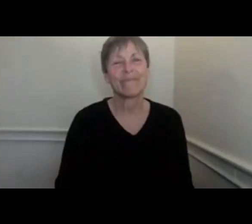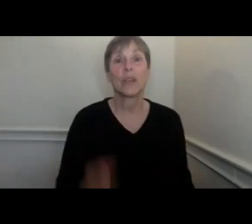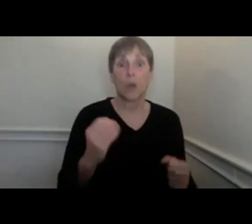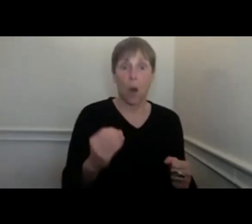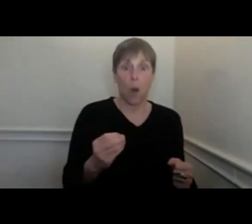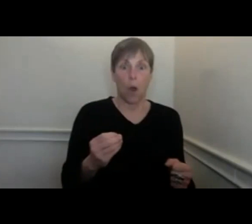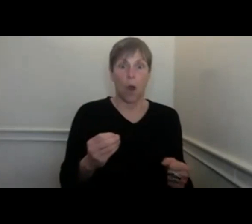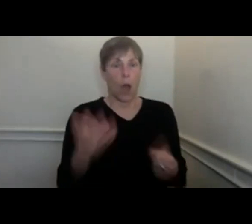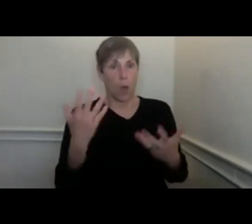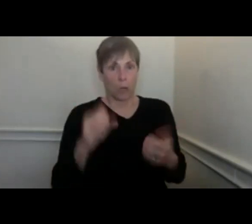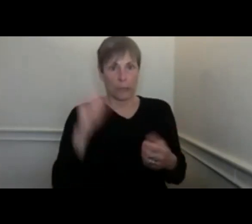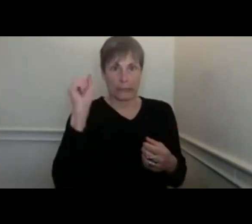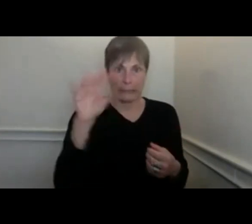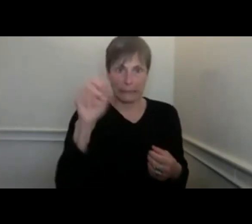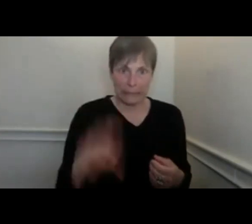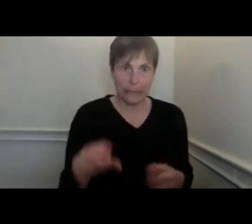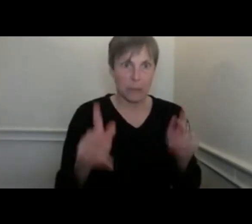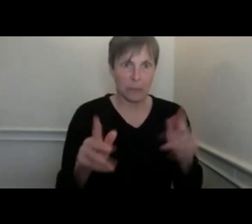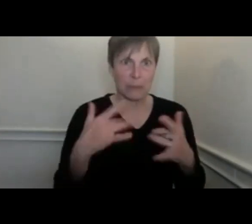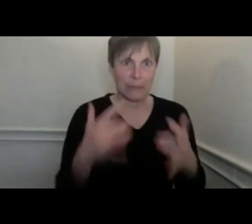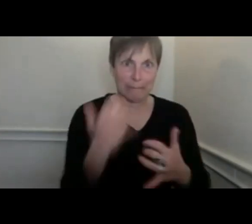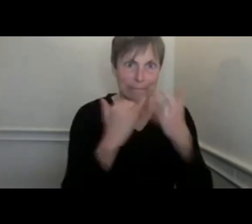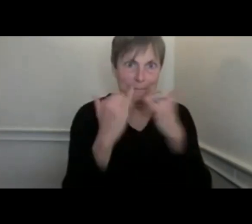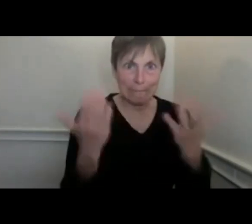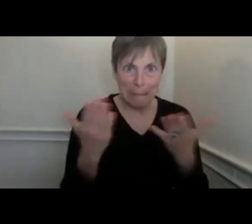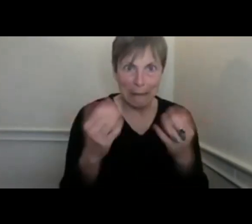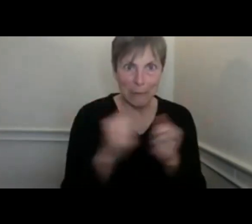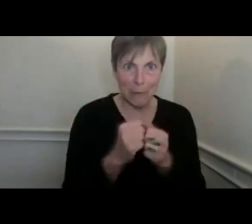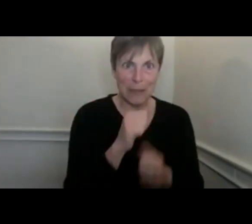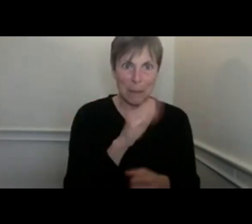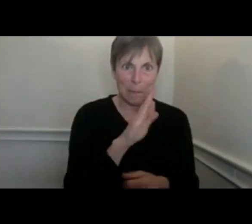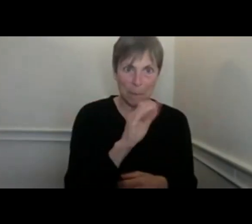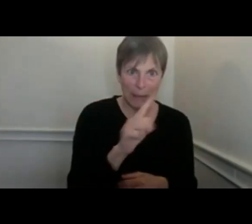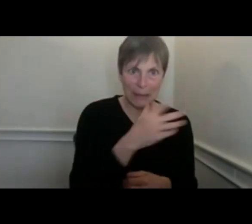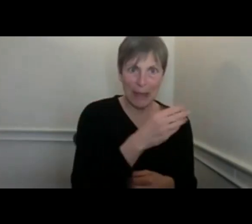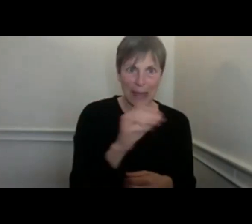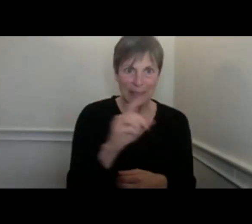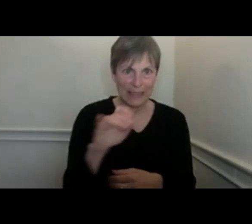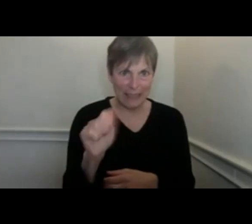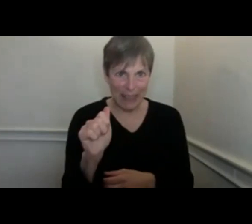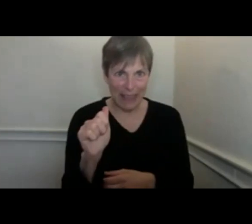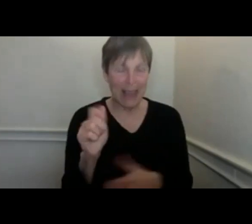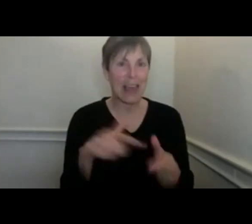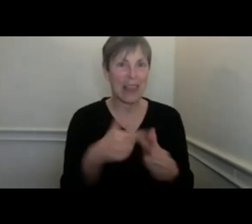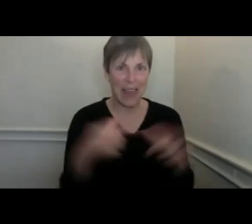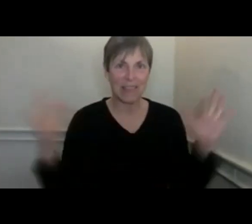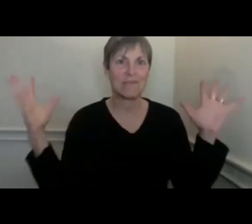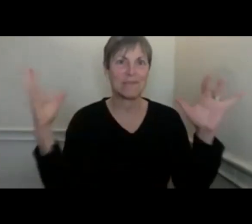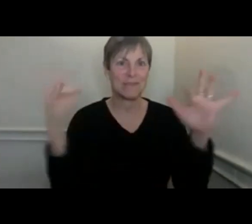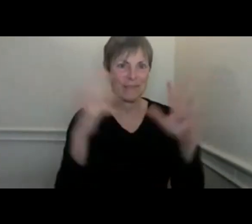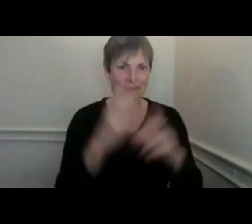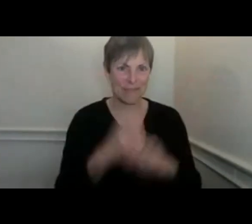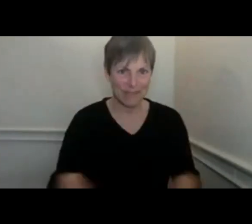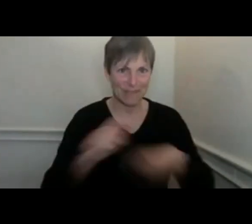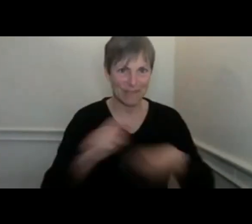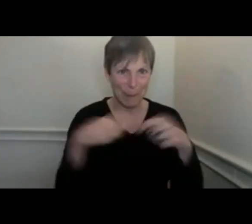to run through the common mistakes for zinnias and basil, and then We will call it a night. So